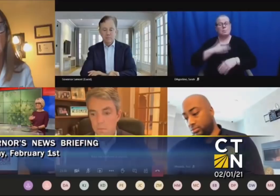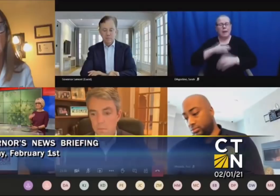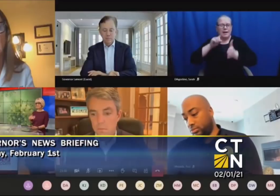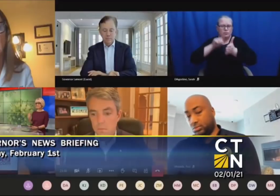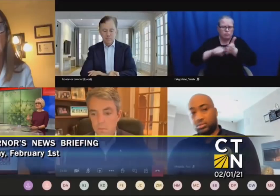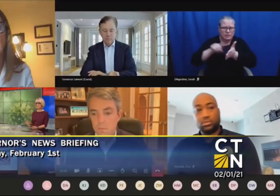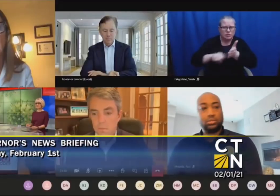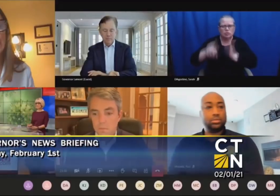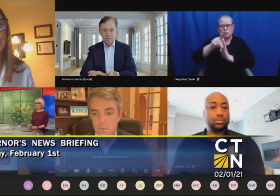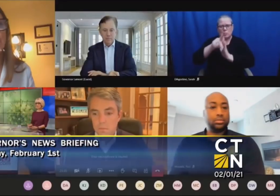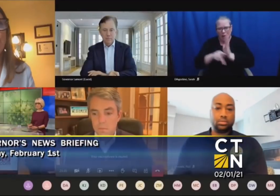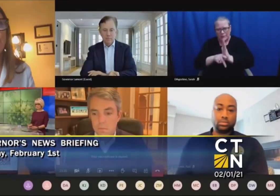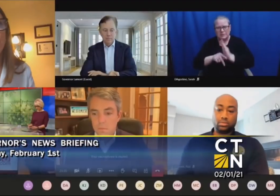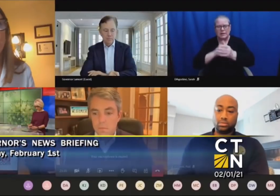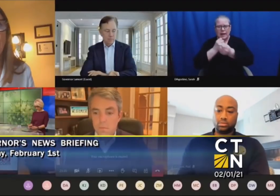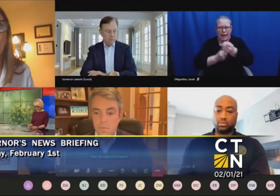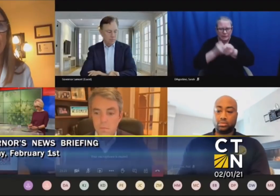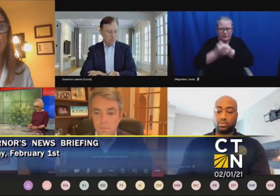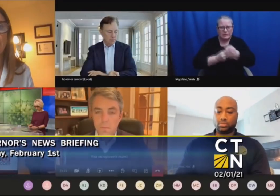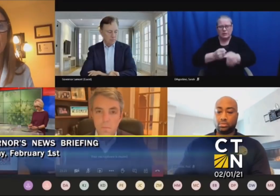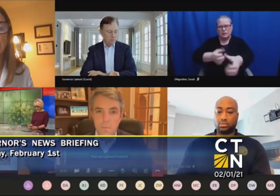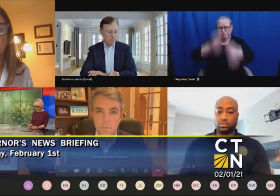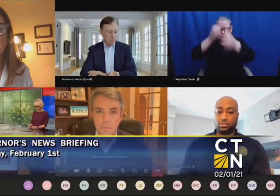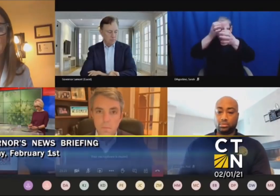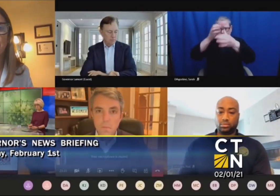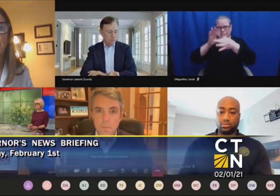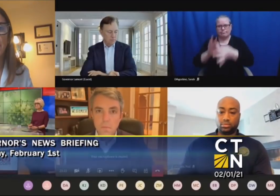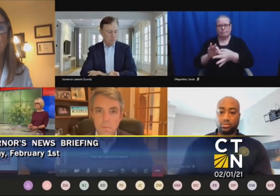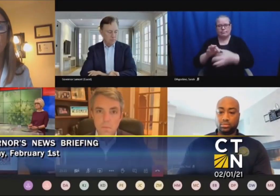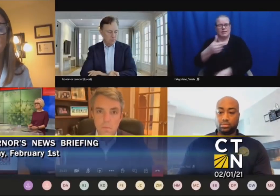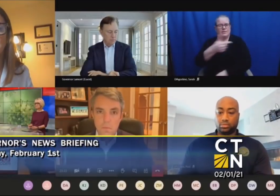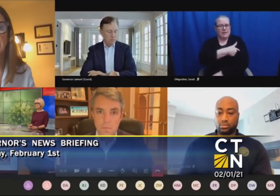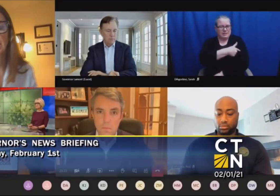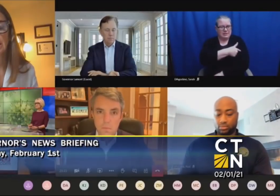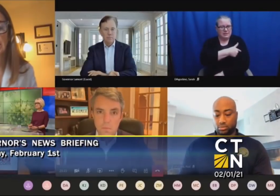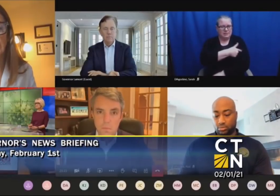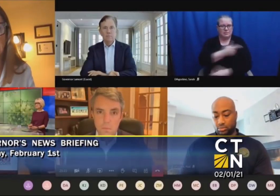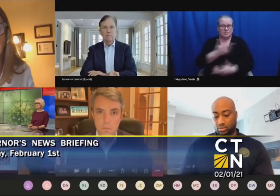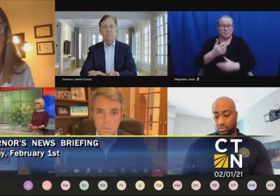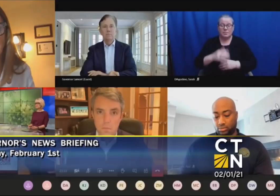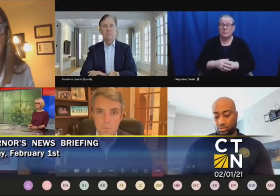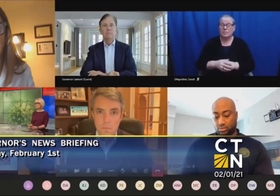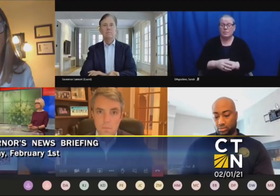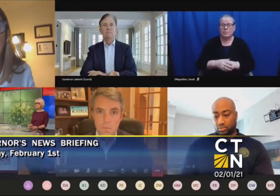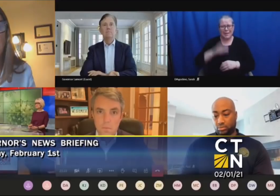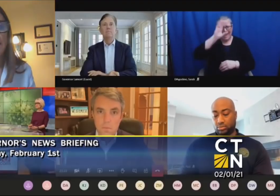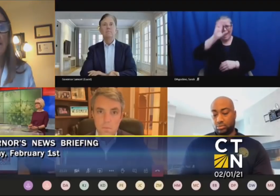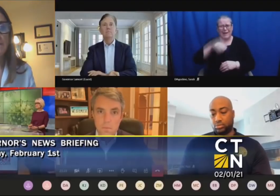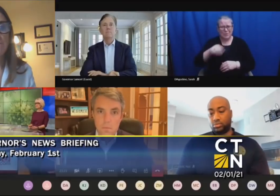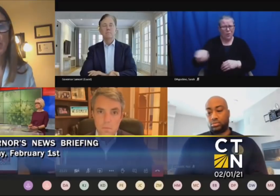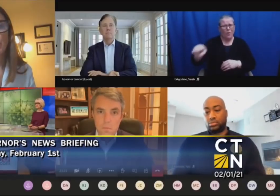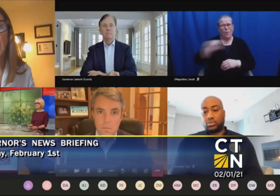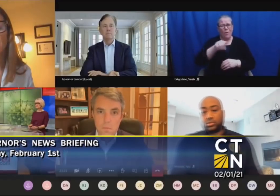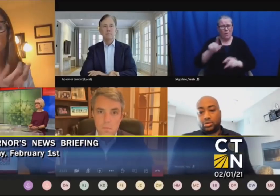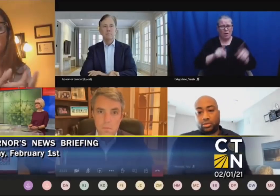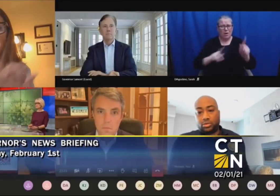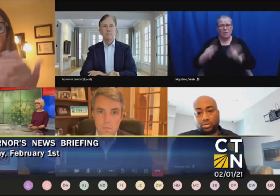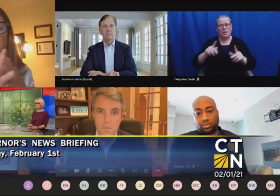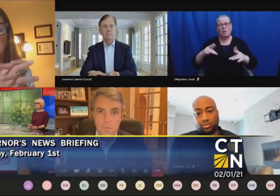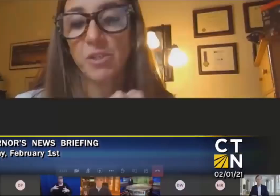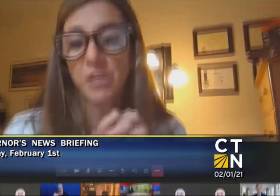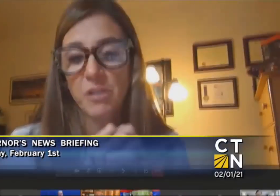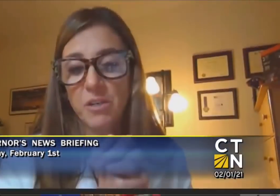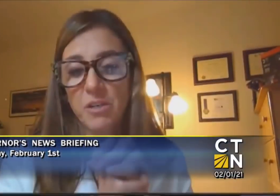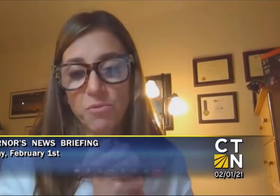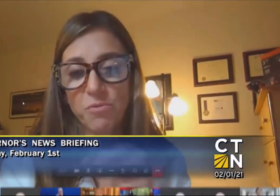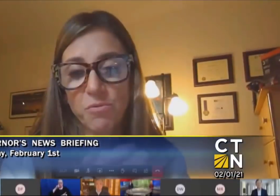and advocacy. And I know that it's been a long time that COVID fatigue sets in, but we